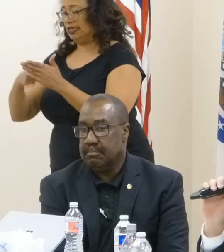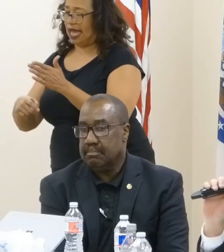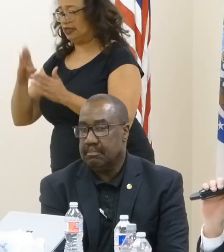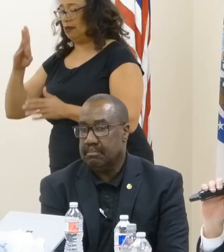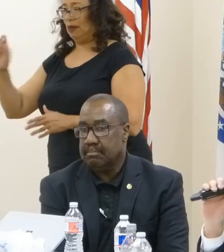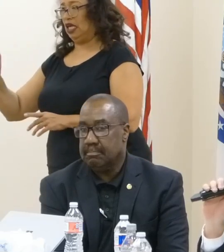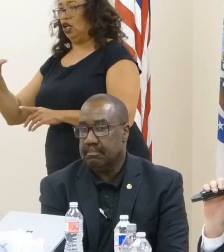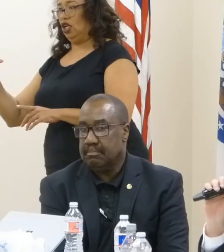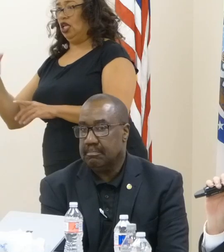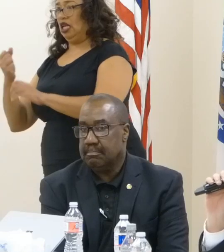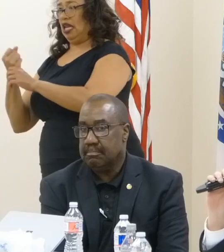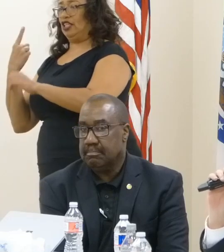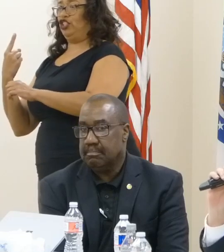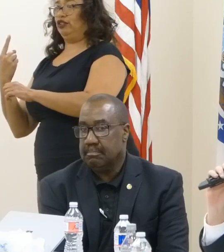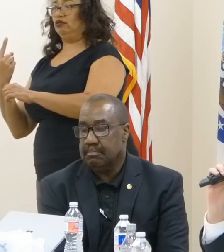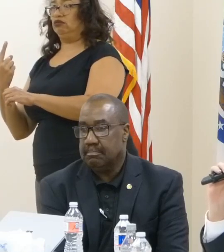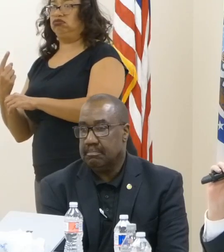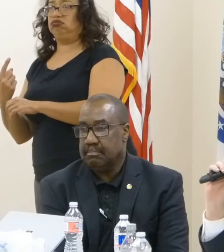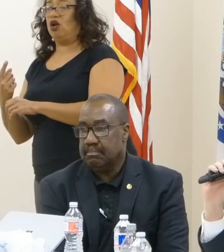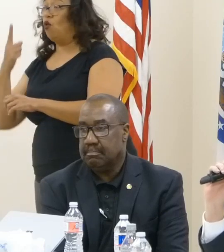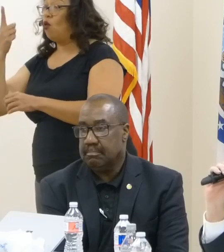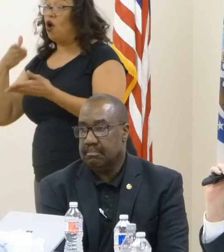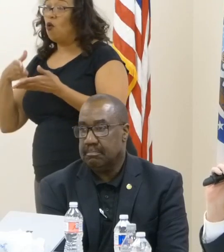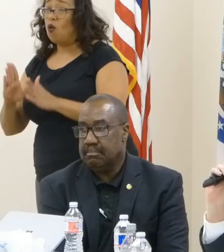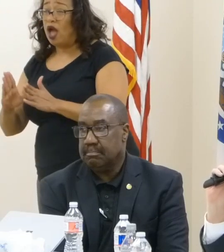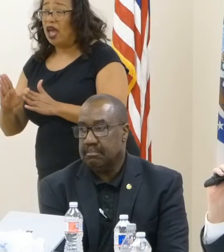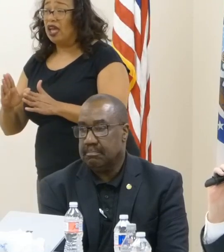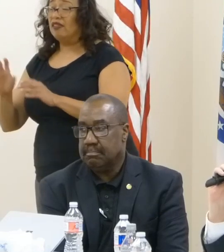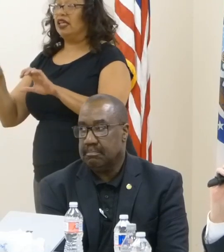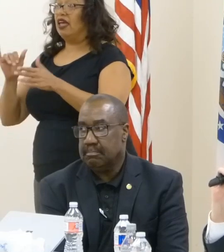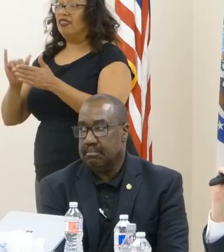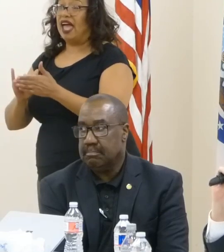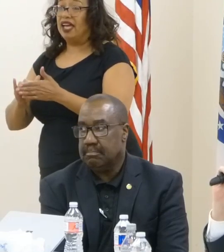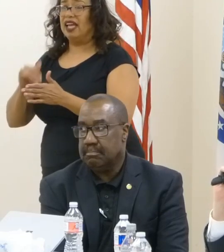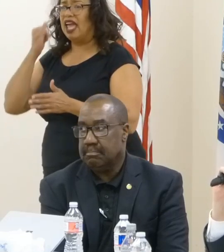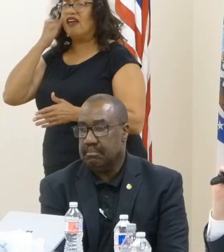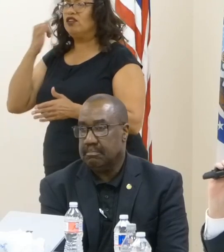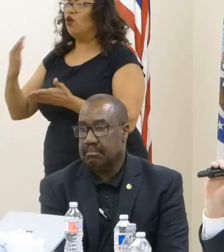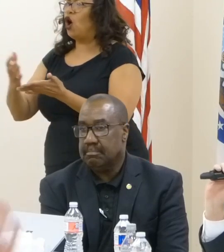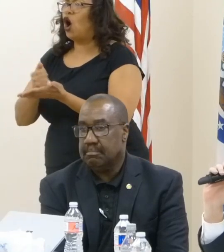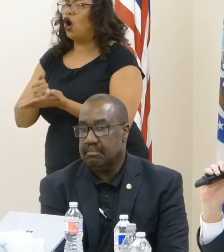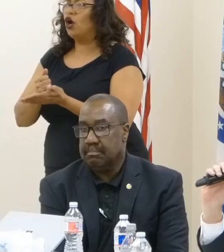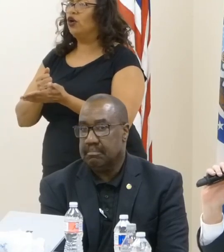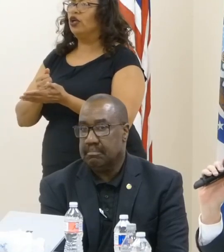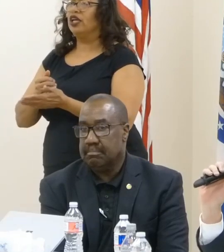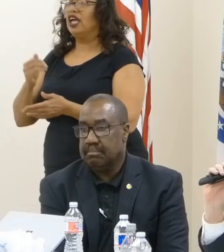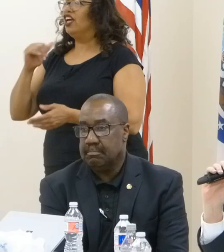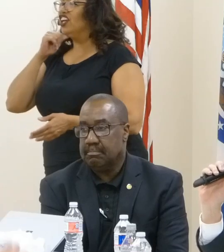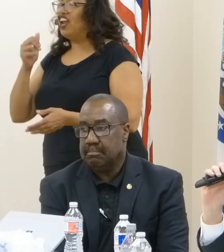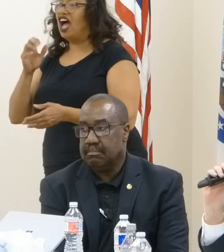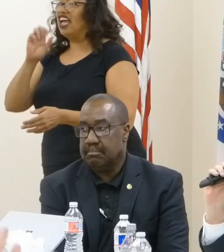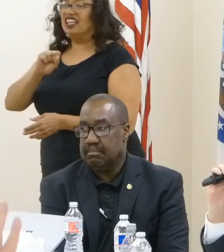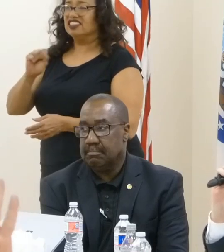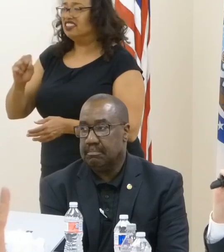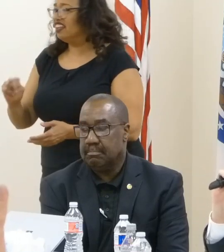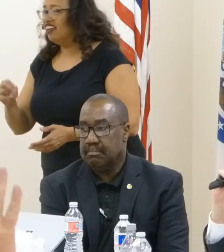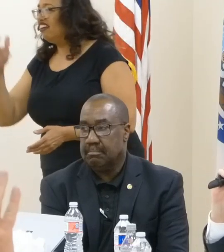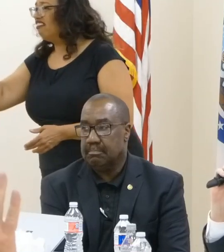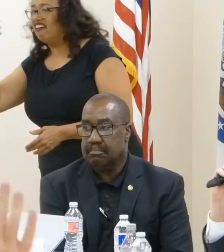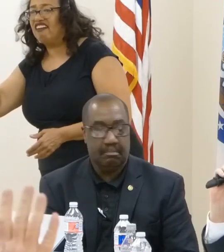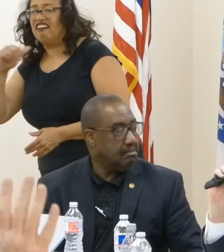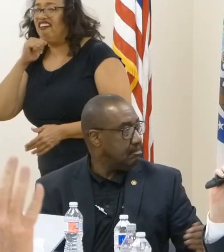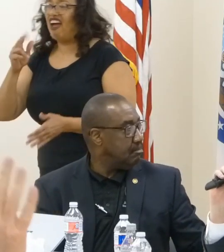kind of changed how withholding works. How many people here are still wage earners, if you don't mind raising your hand, as opposed to Social Security or pensions or something